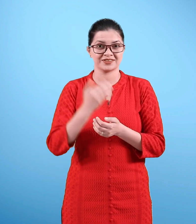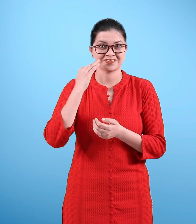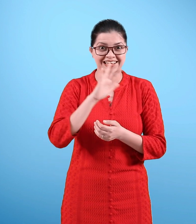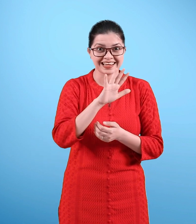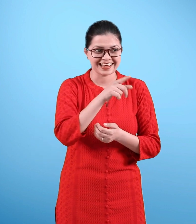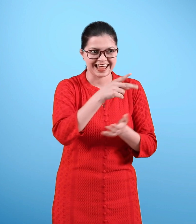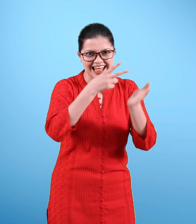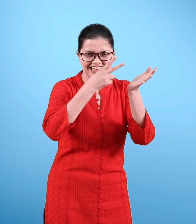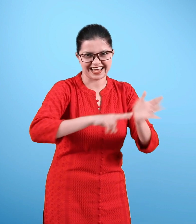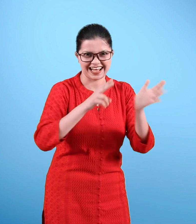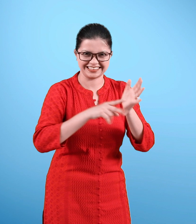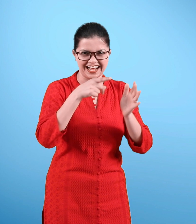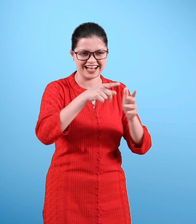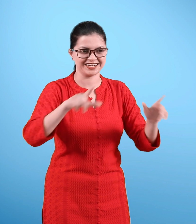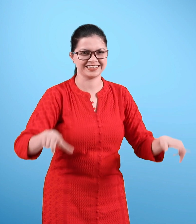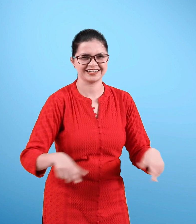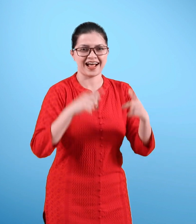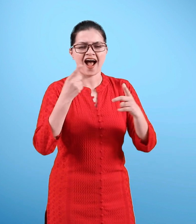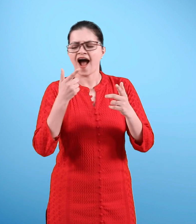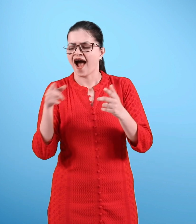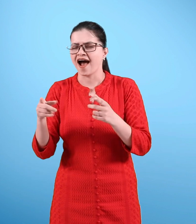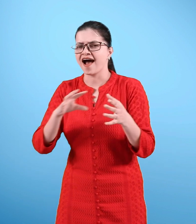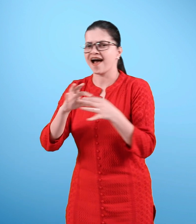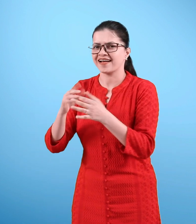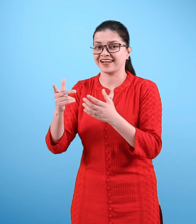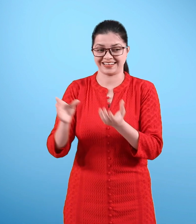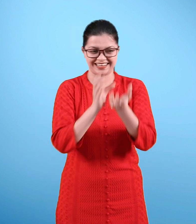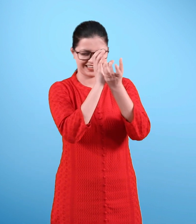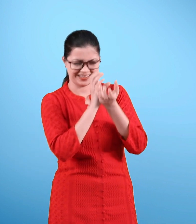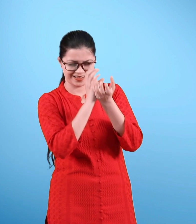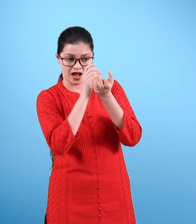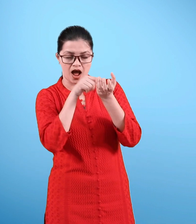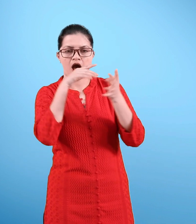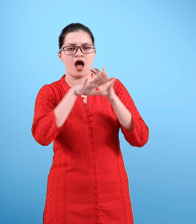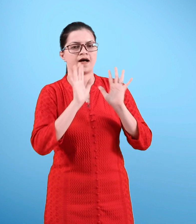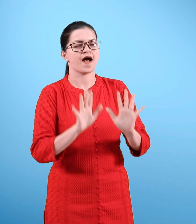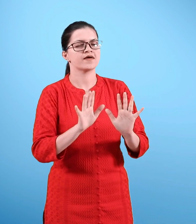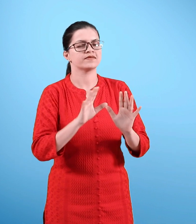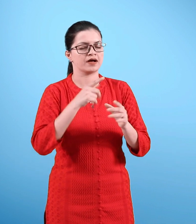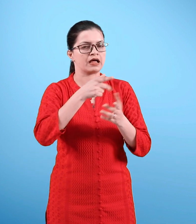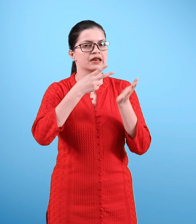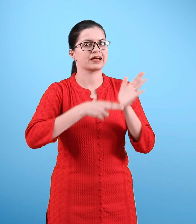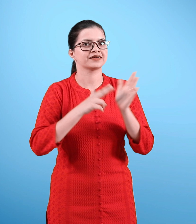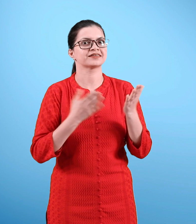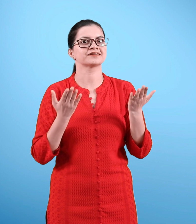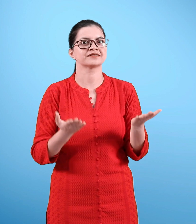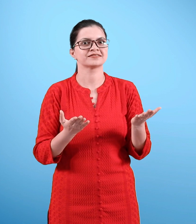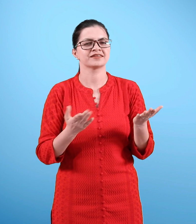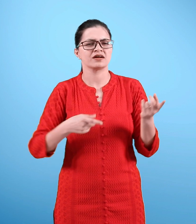There is an interesting pinhole camera in nature. Sometimes, when we pass under a tree covered with large number of